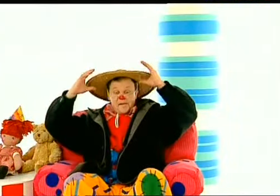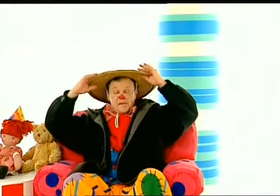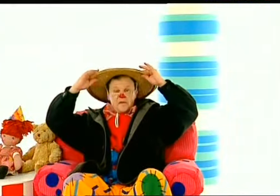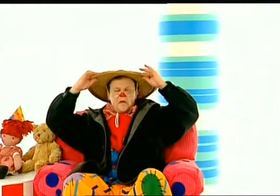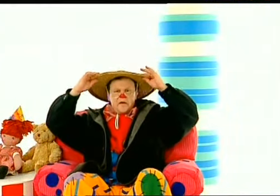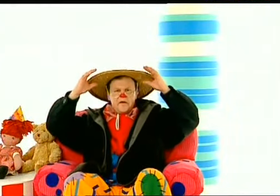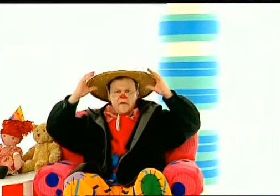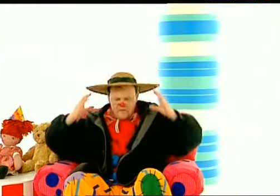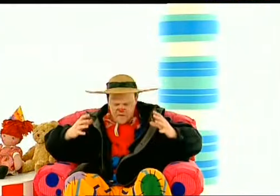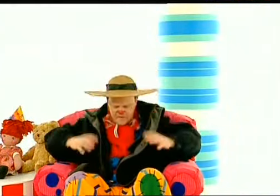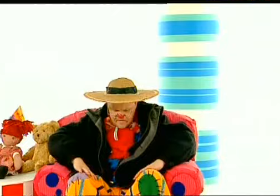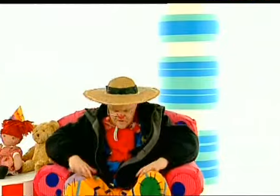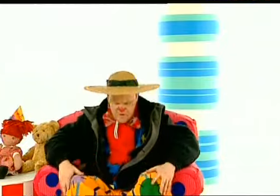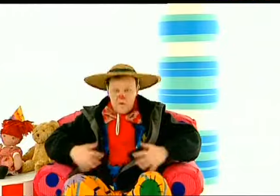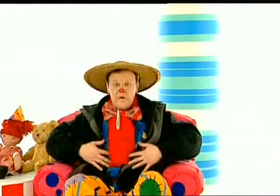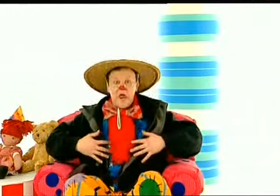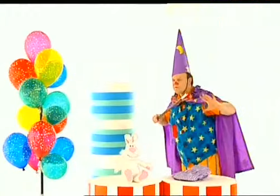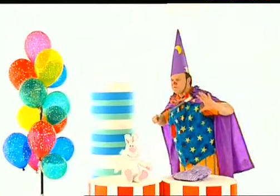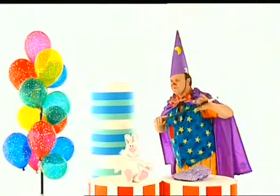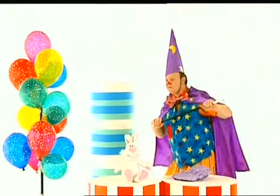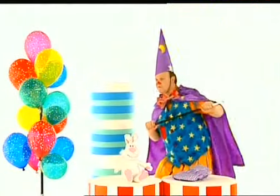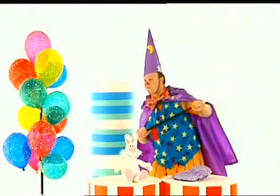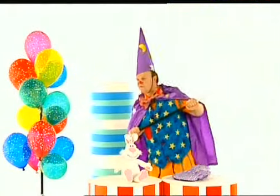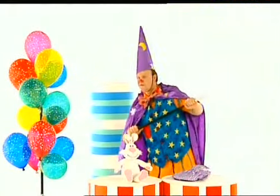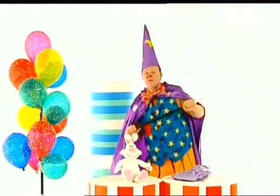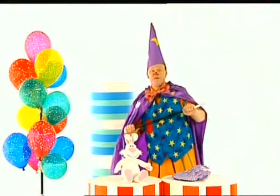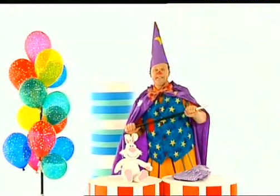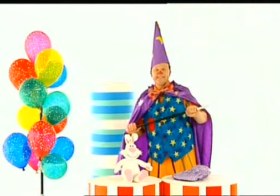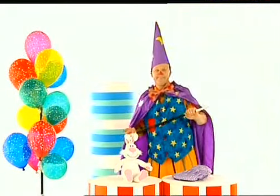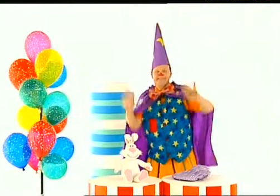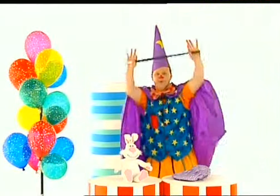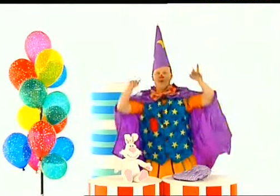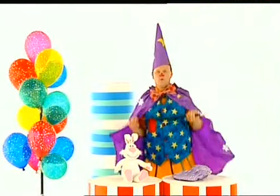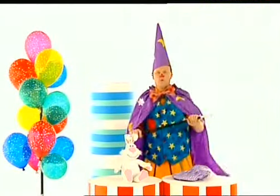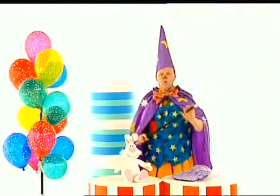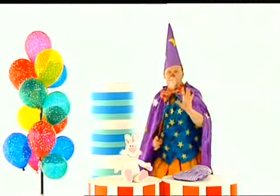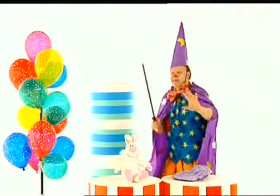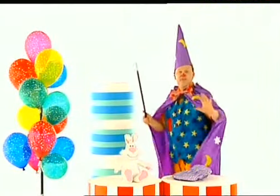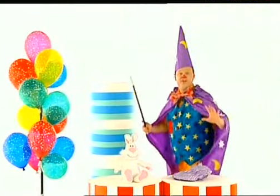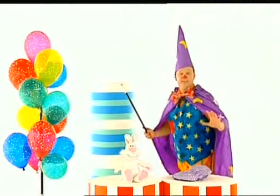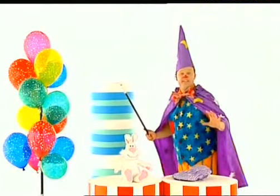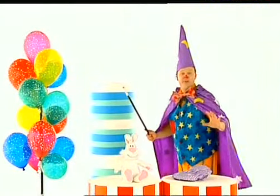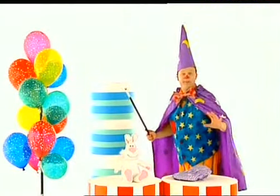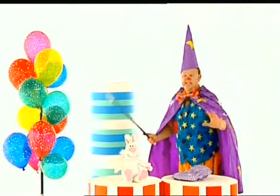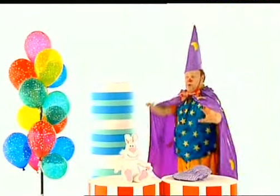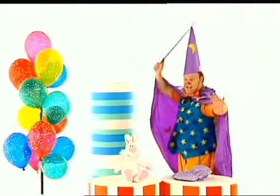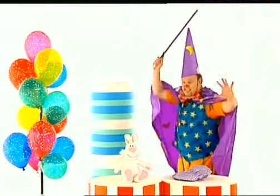The dress is gone, but the hat's still there. Try again, Mr. Tumble. Flippity floppity whiz.